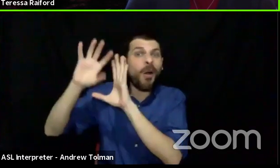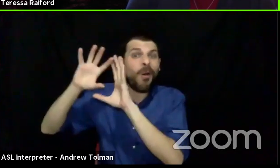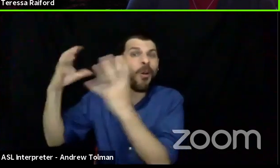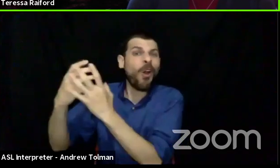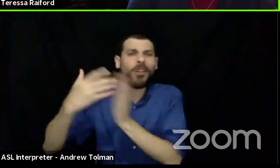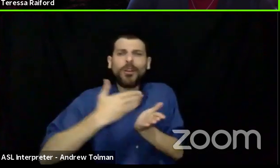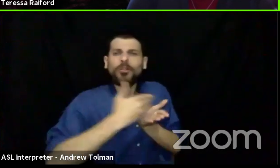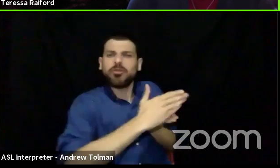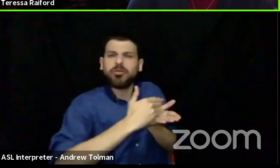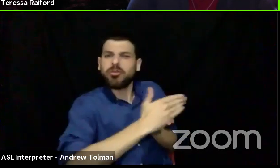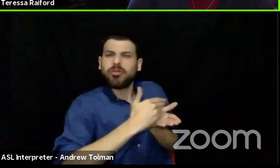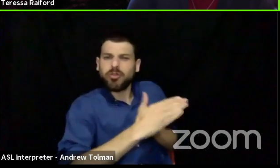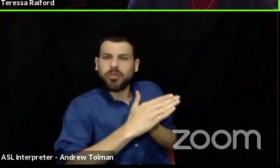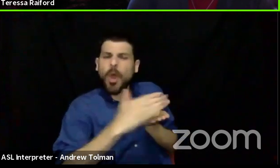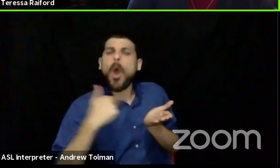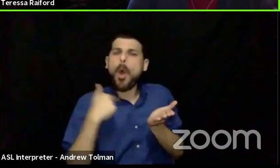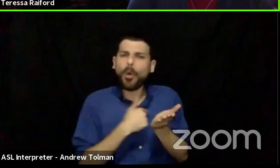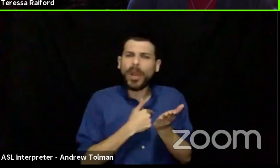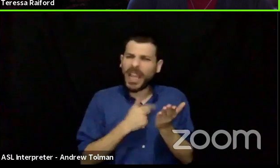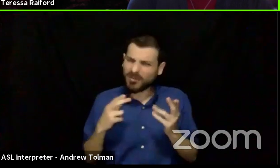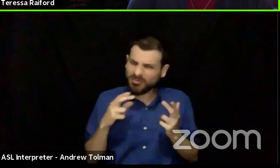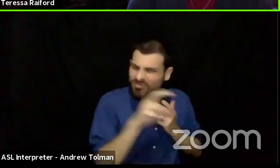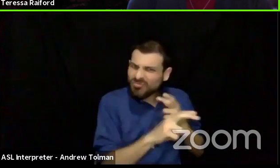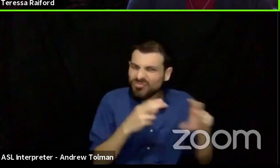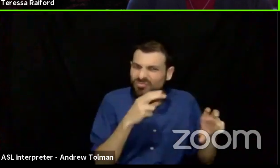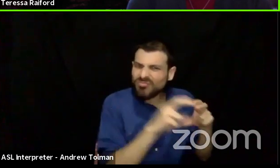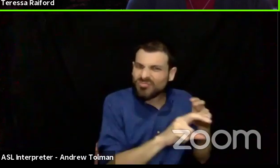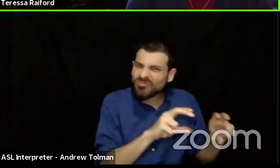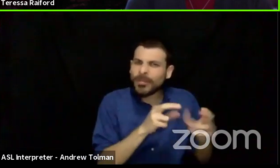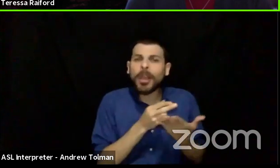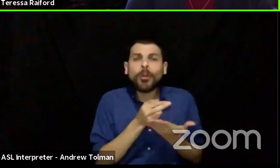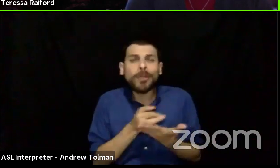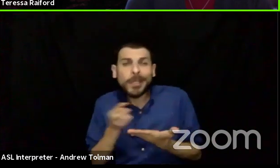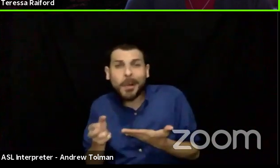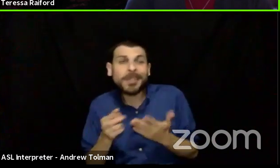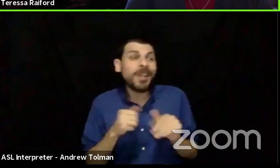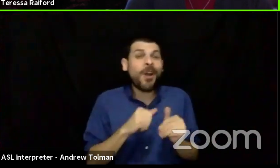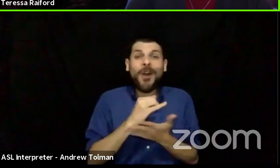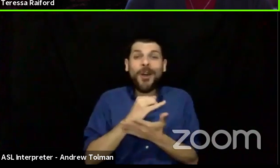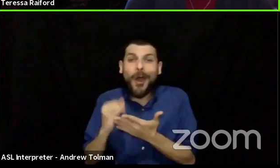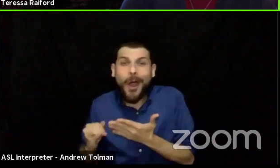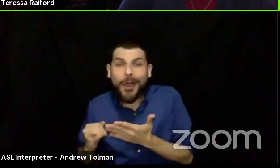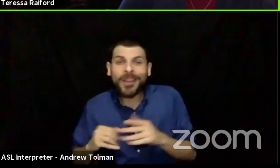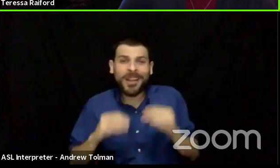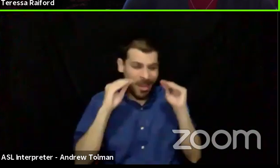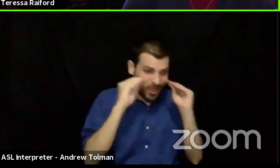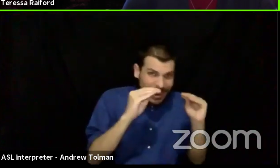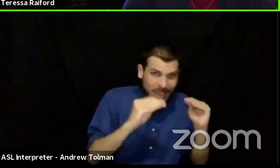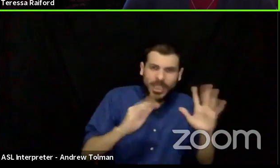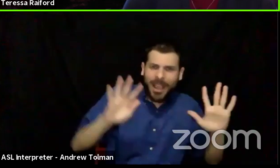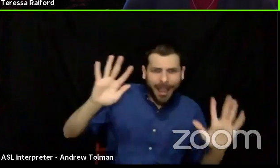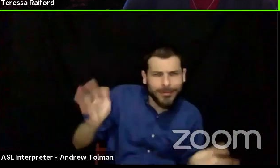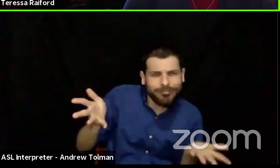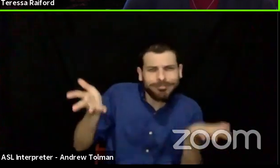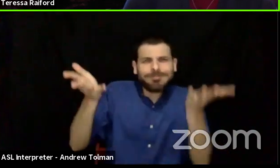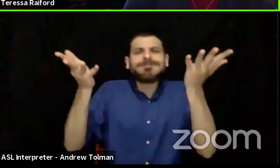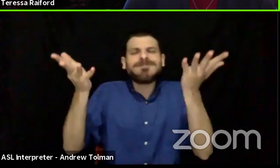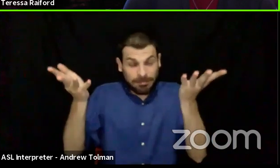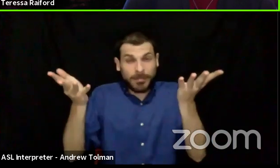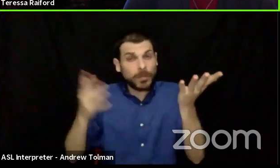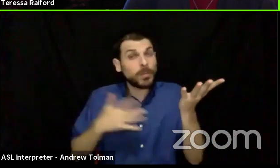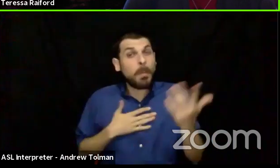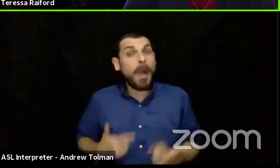is pretty much an equalizer when you have access to those resources. And so again, in my life experience